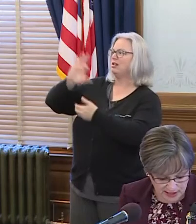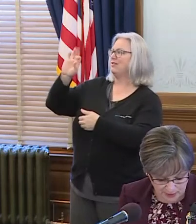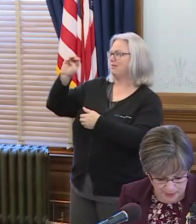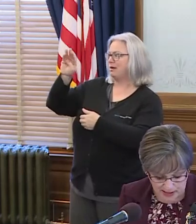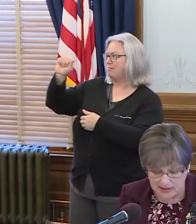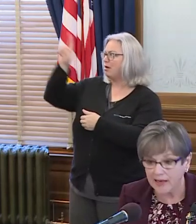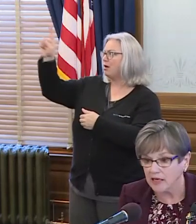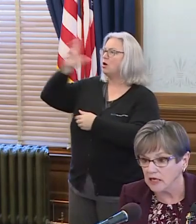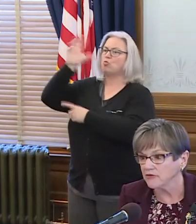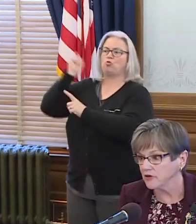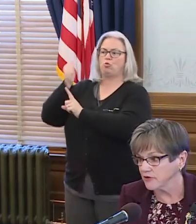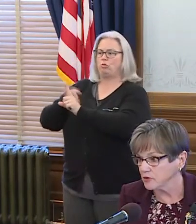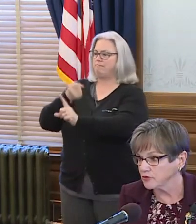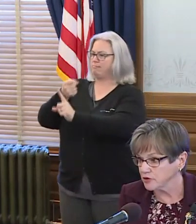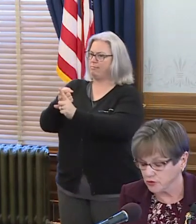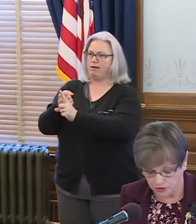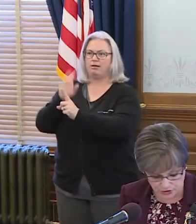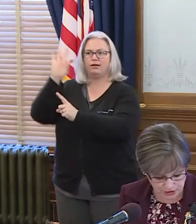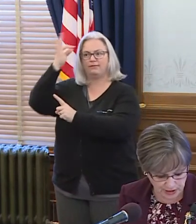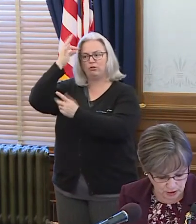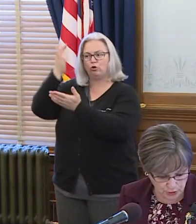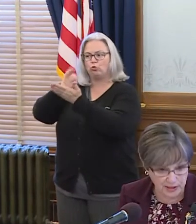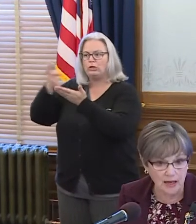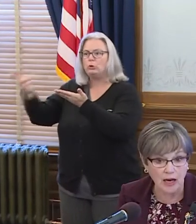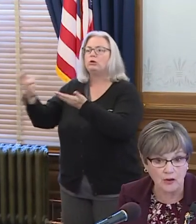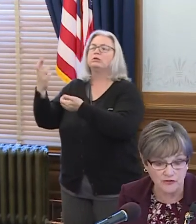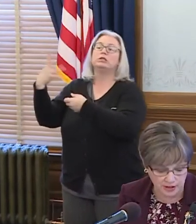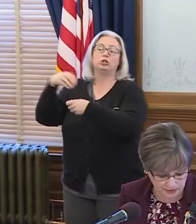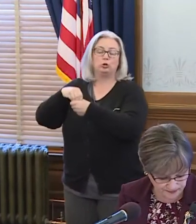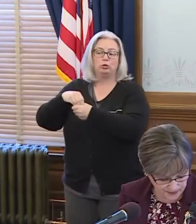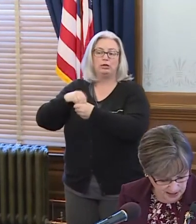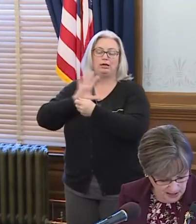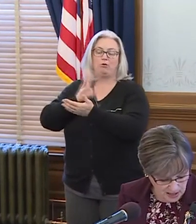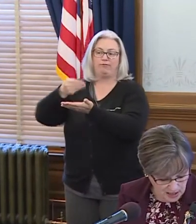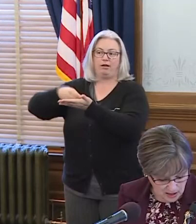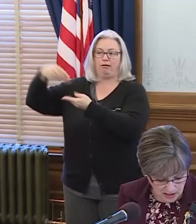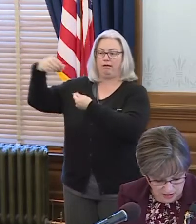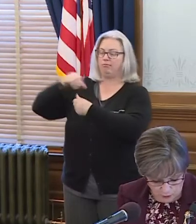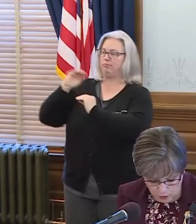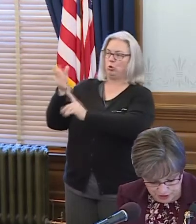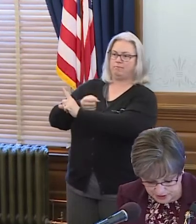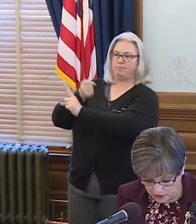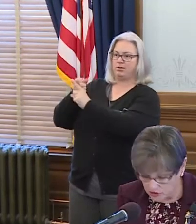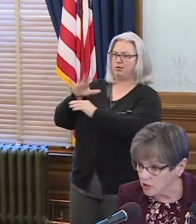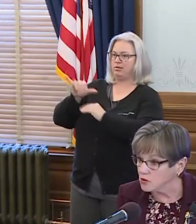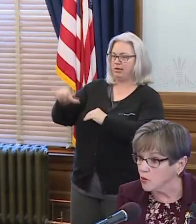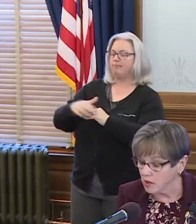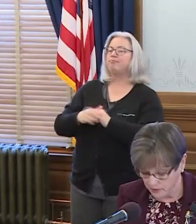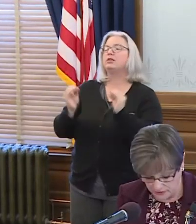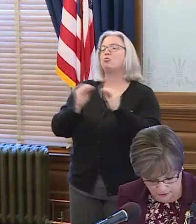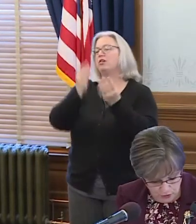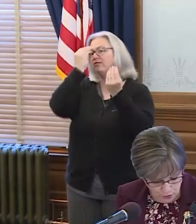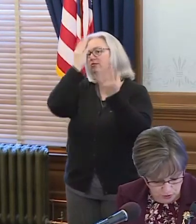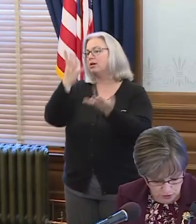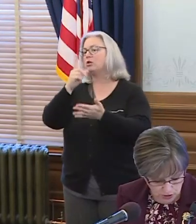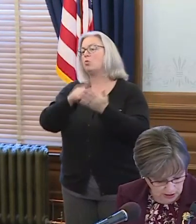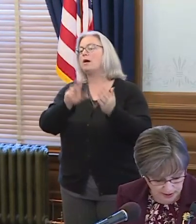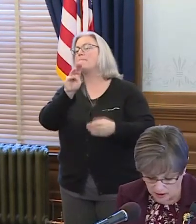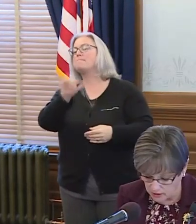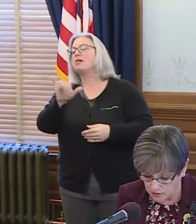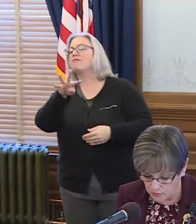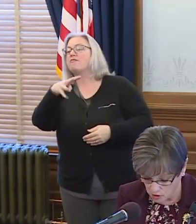will not impact any of our federal resources, including our funding. I have more details on what May 4th will